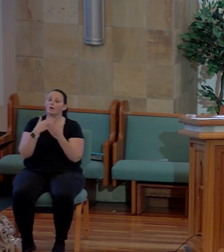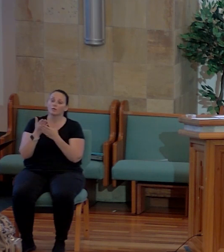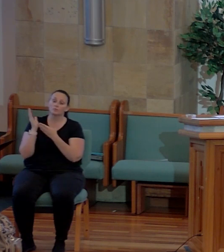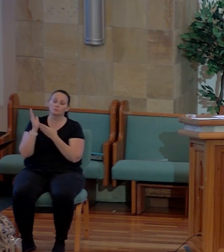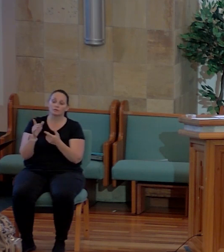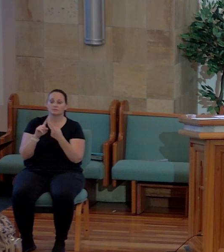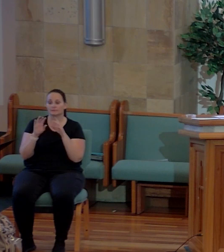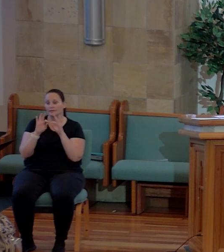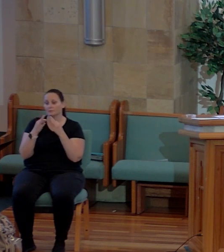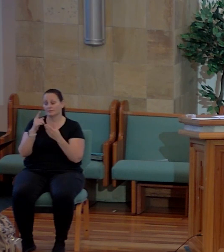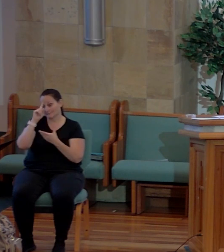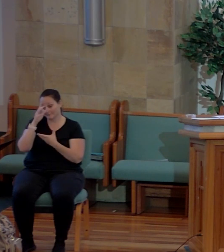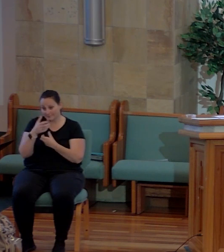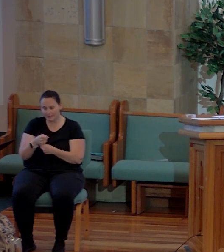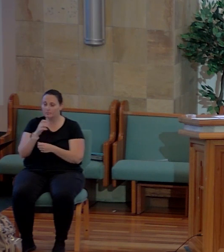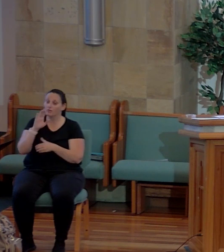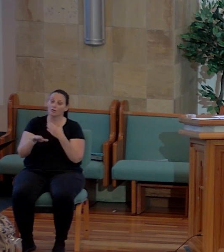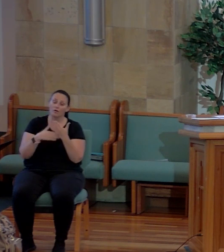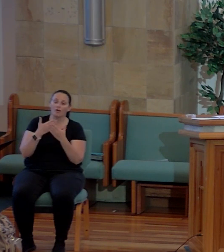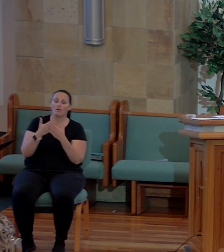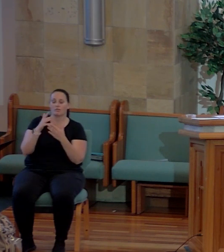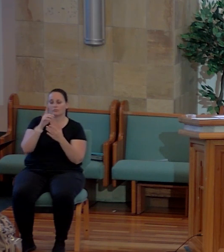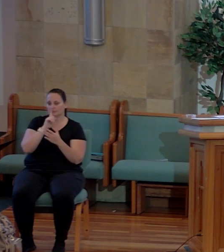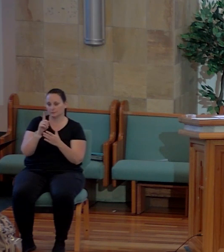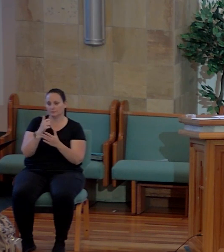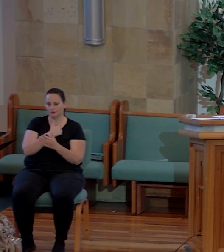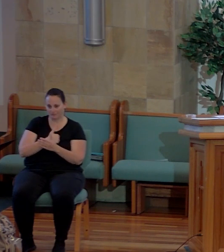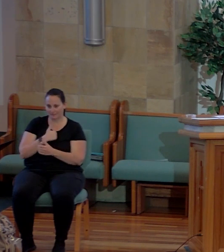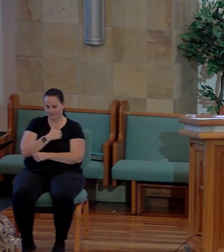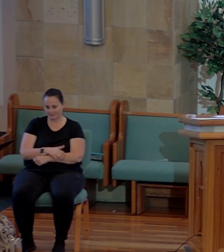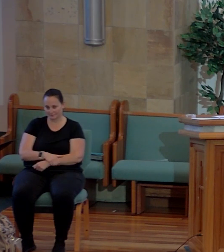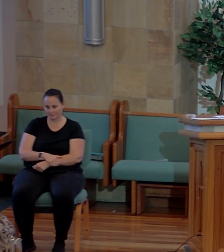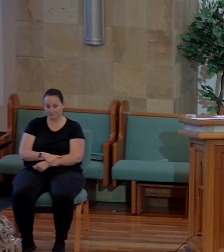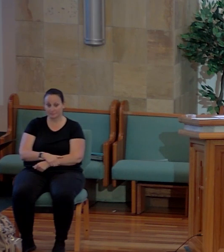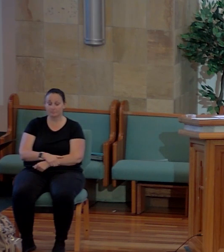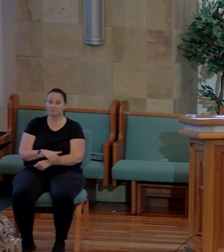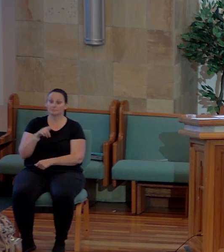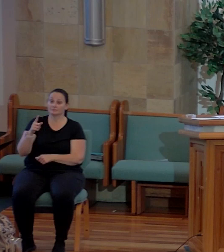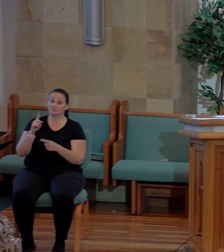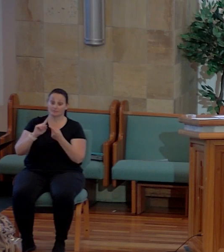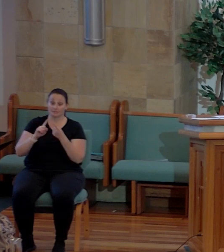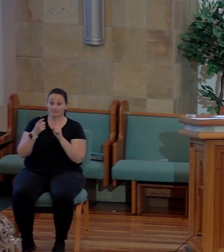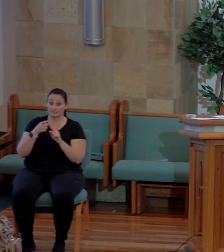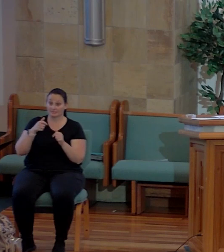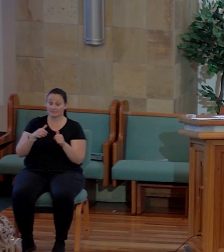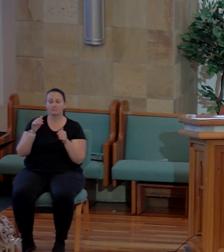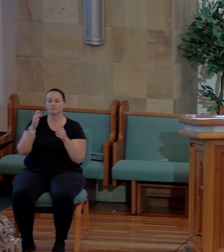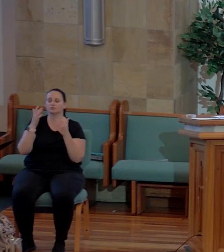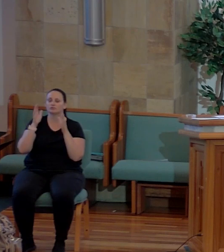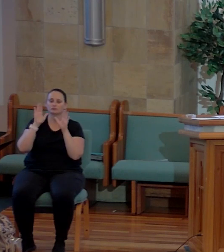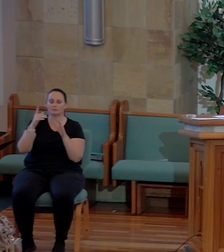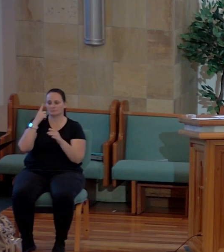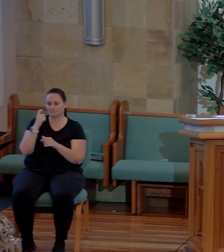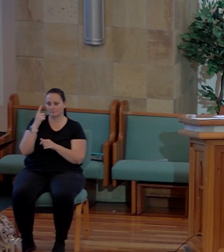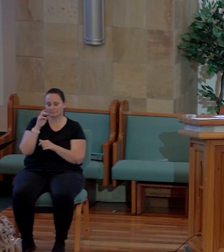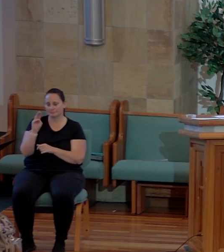the family of faith, all are forgiven. This, friends, is the great mystery